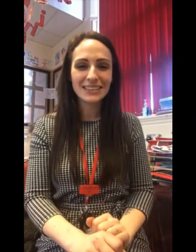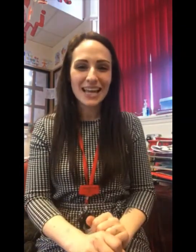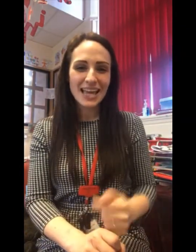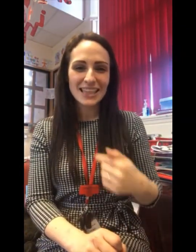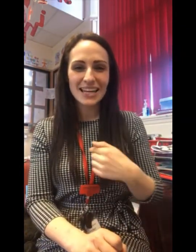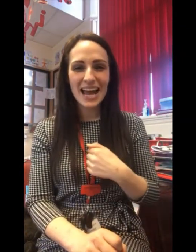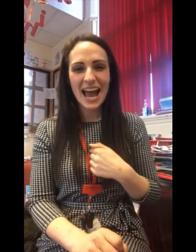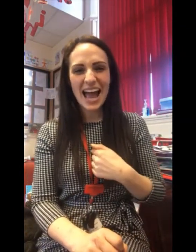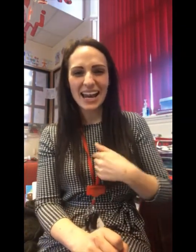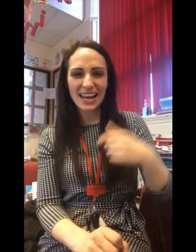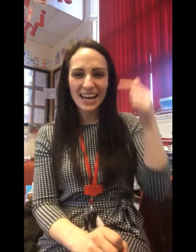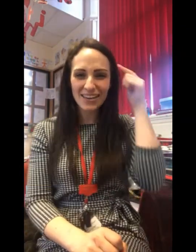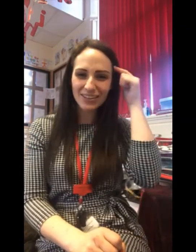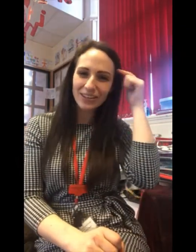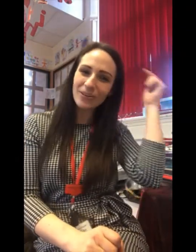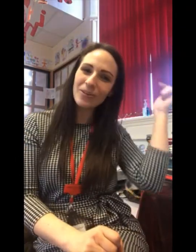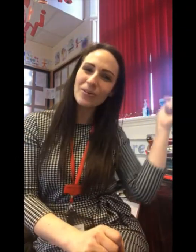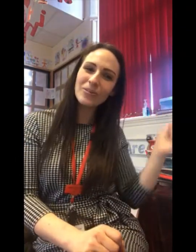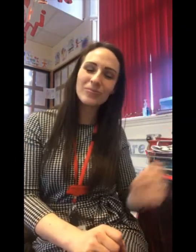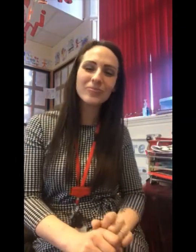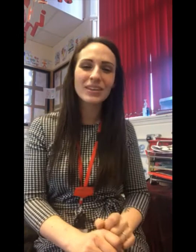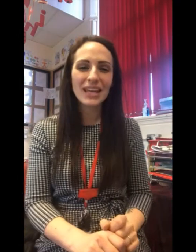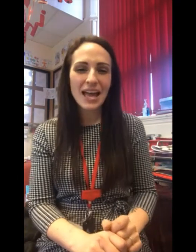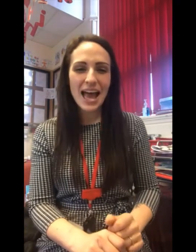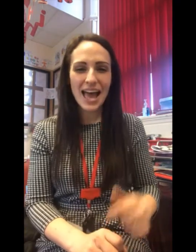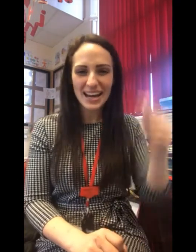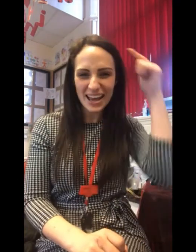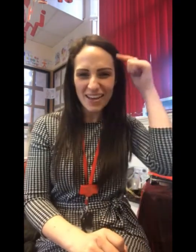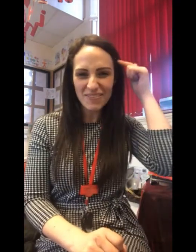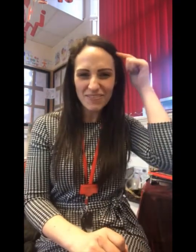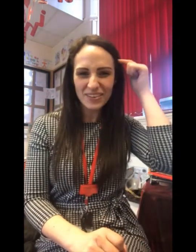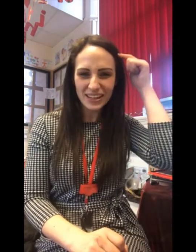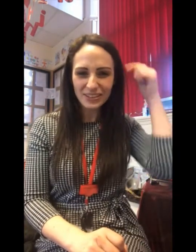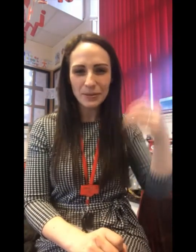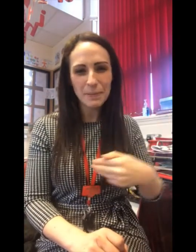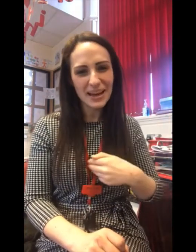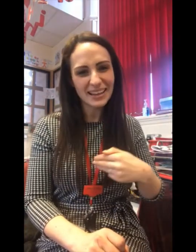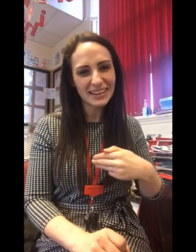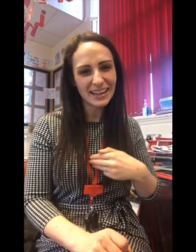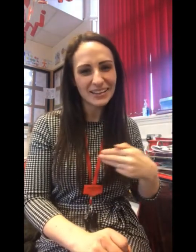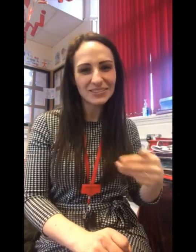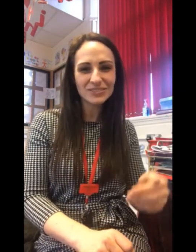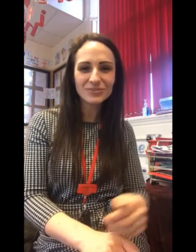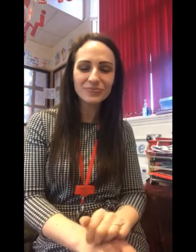more than I never knew. And I think to myself,